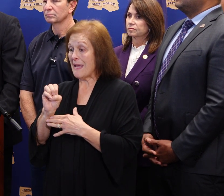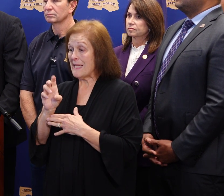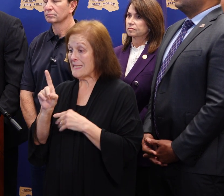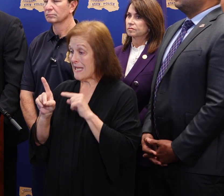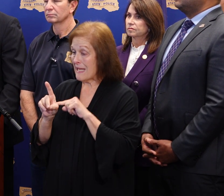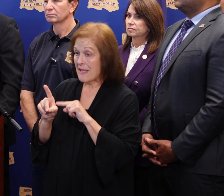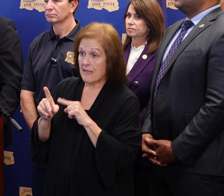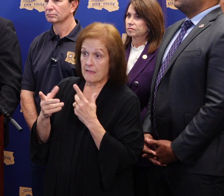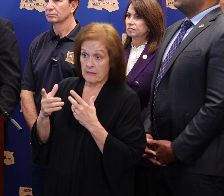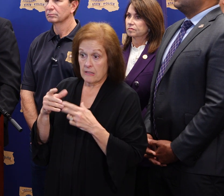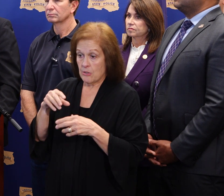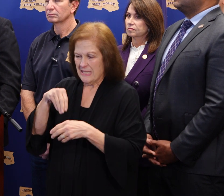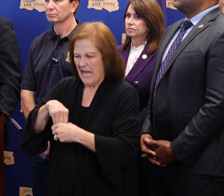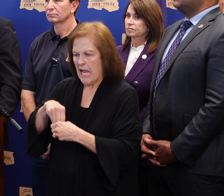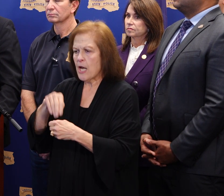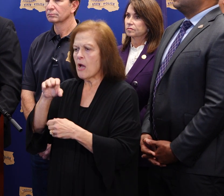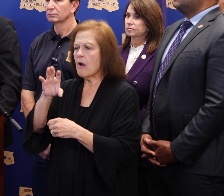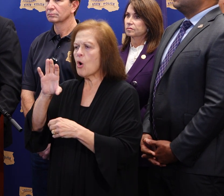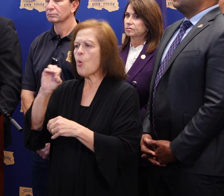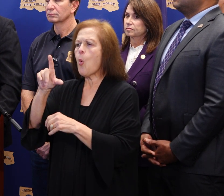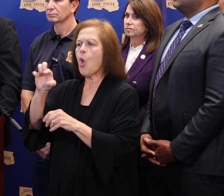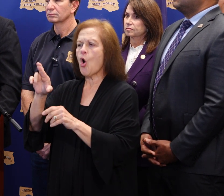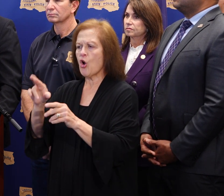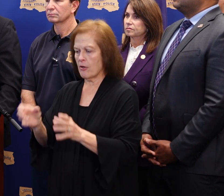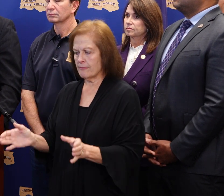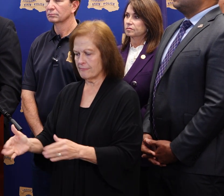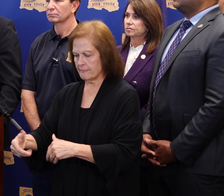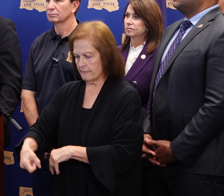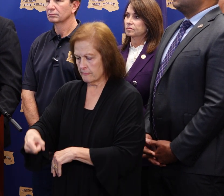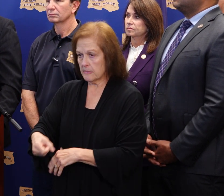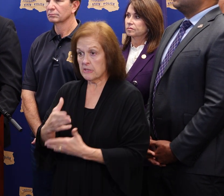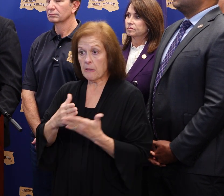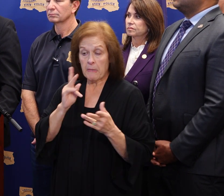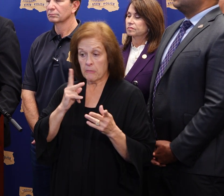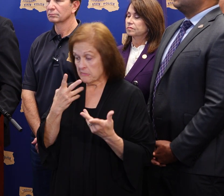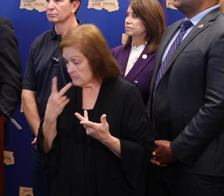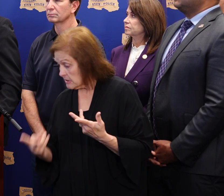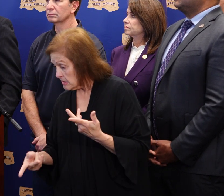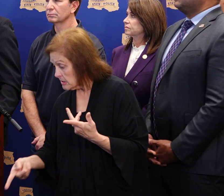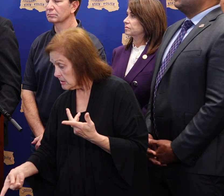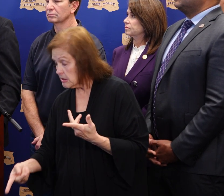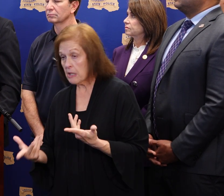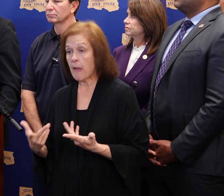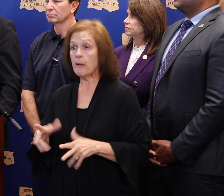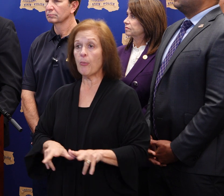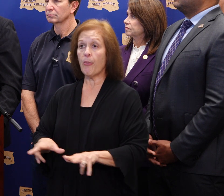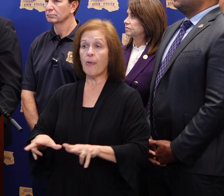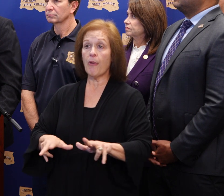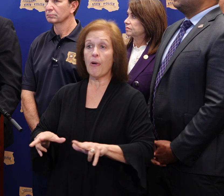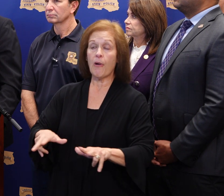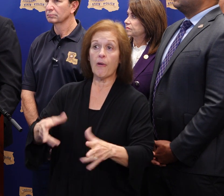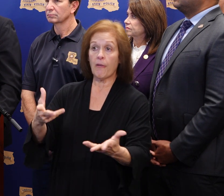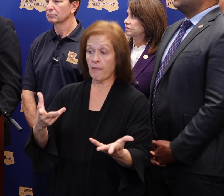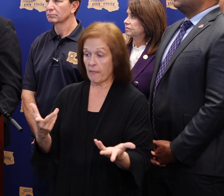IED was inside a cooler, and many people stopped and looked at the cooler and then continued on their way. Let's be